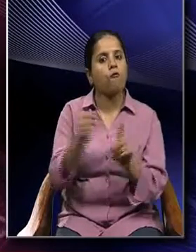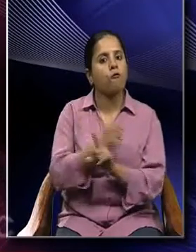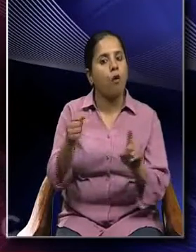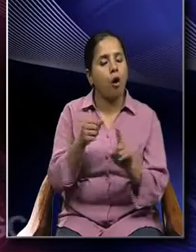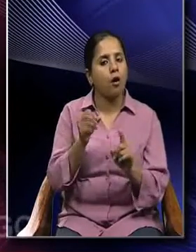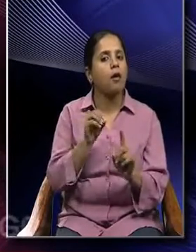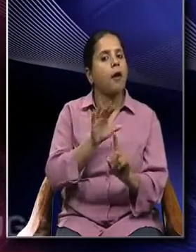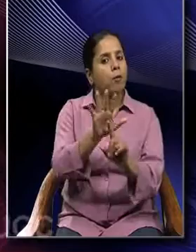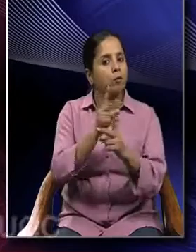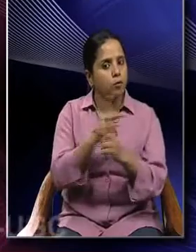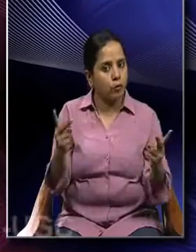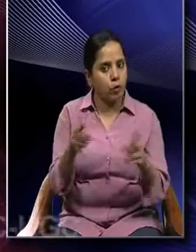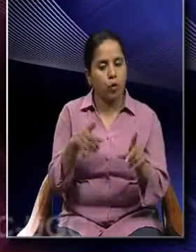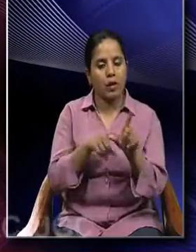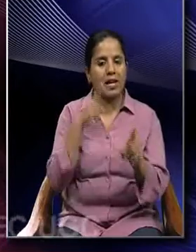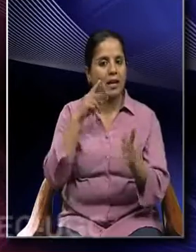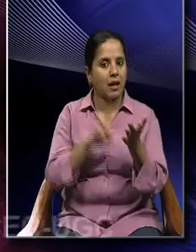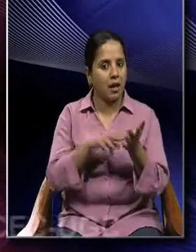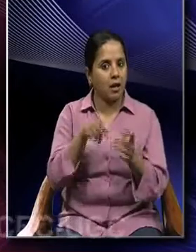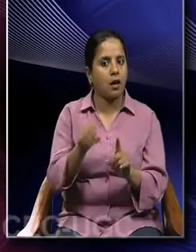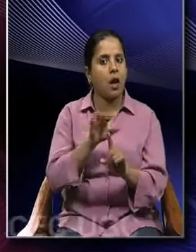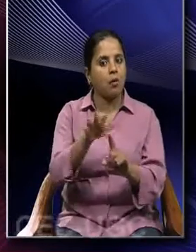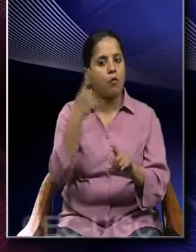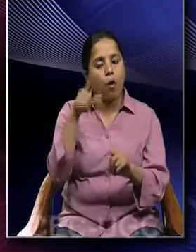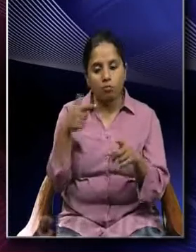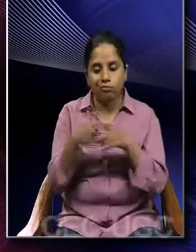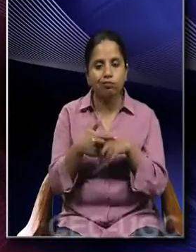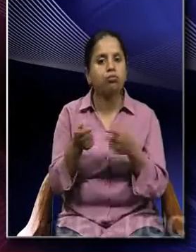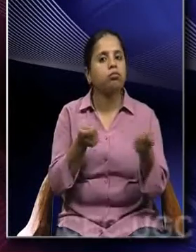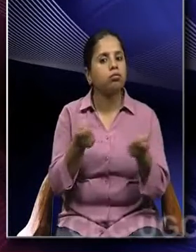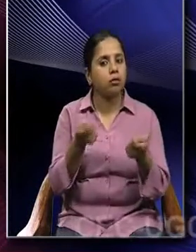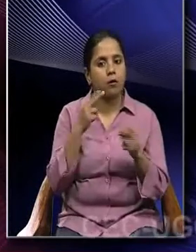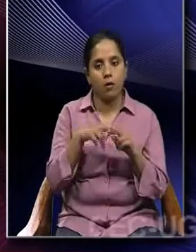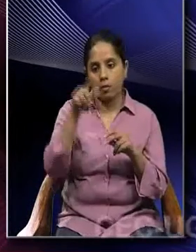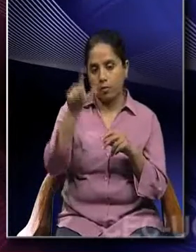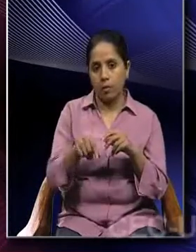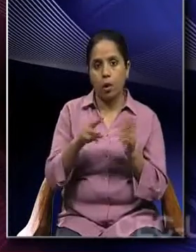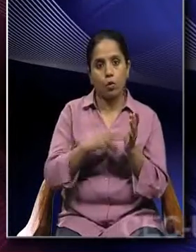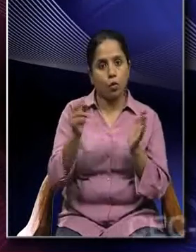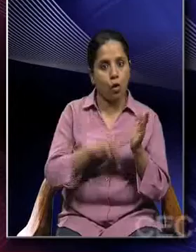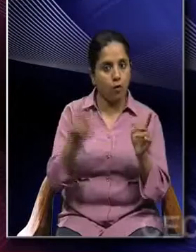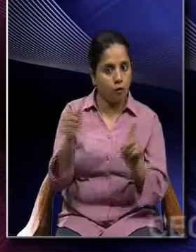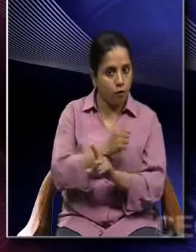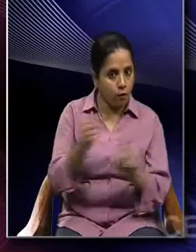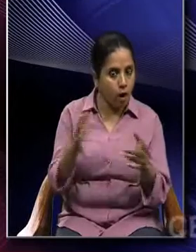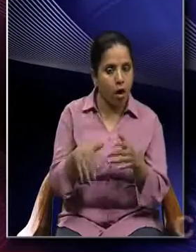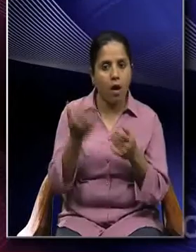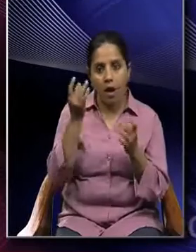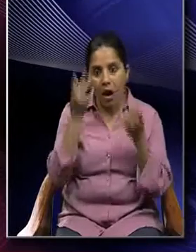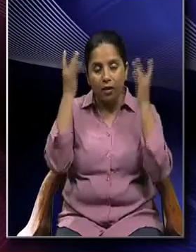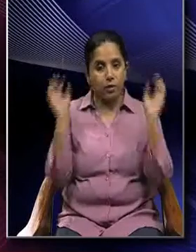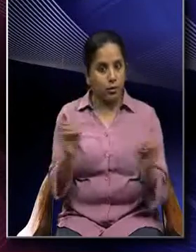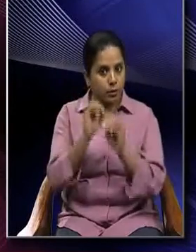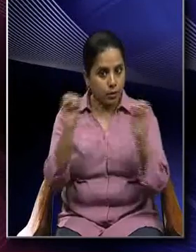or what you call as the yin approach to conflict handling. So a person who is non-violent, a person who is not aggressive, a person